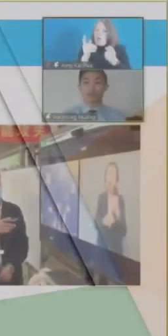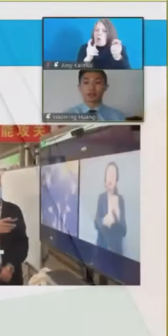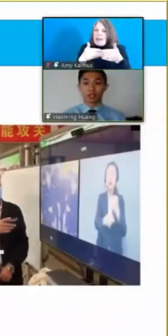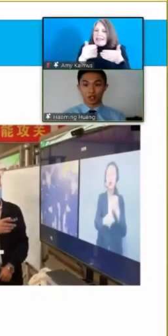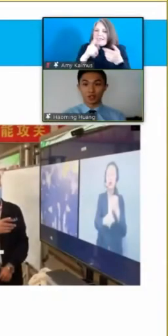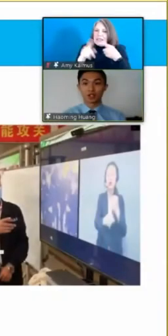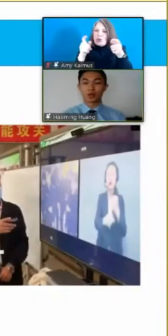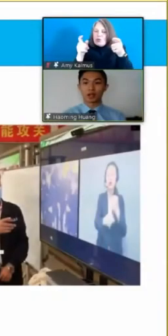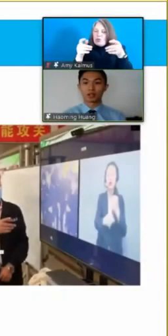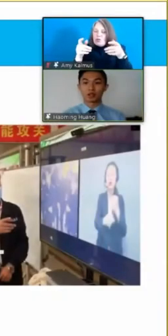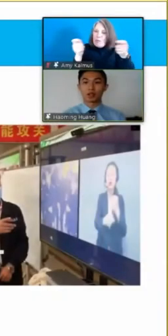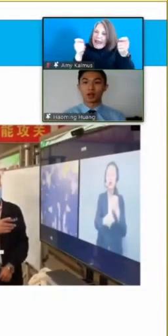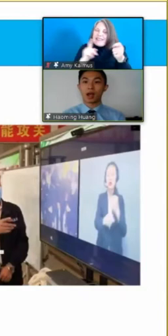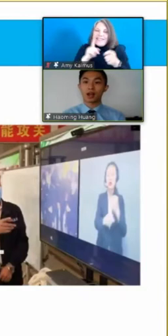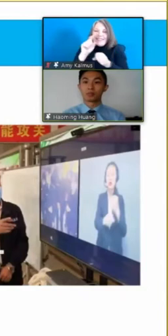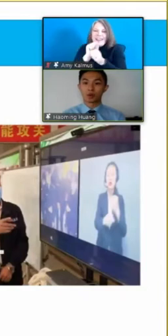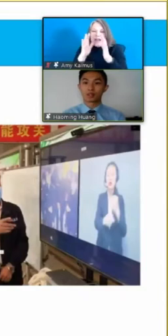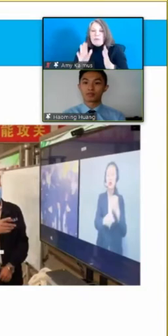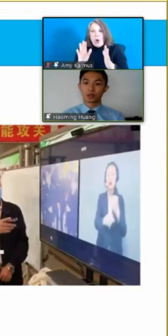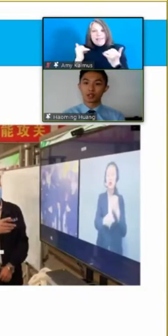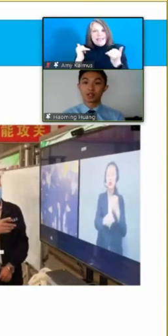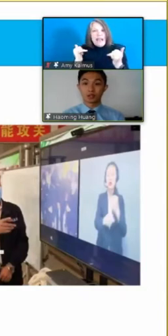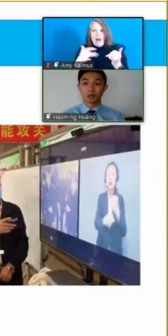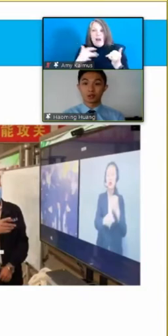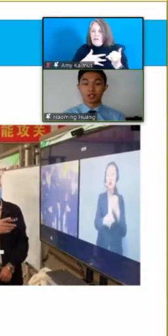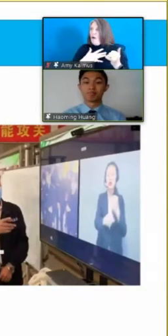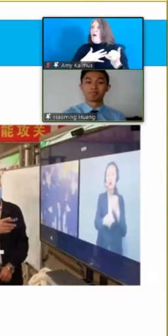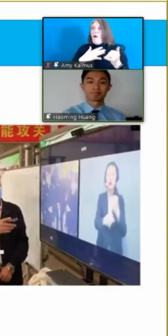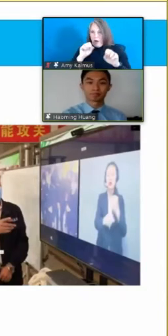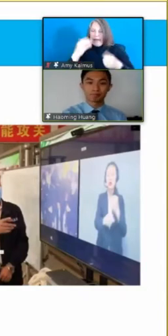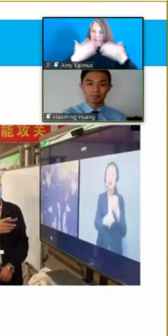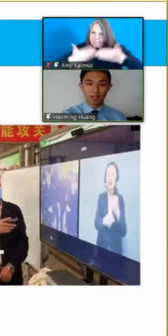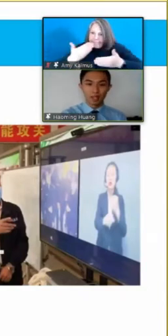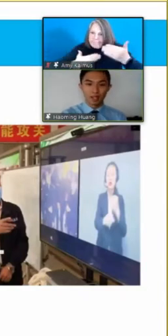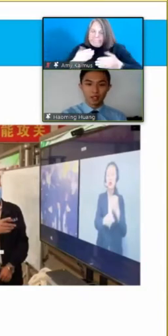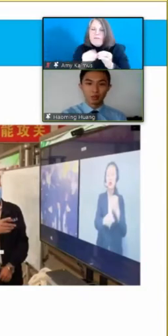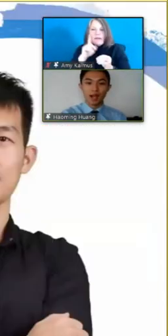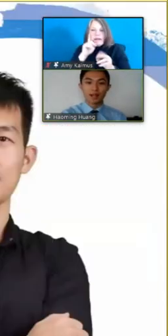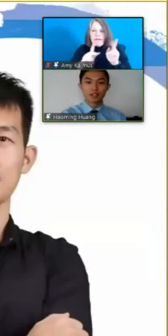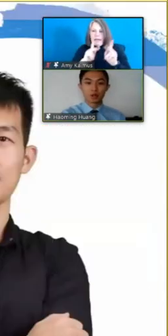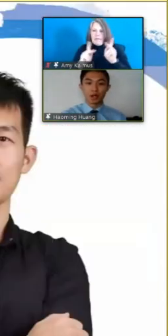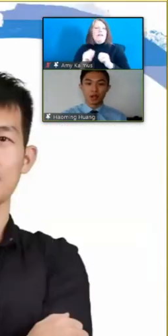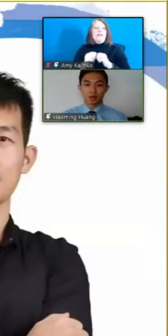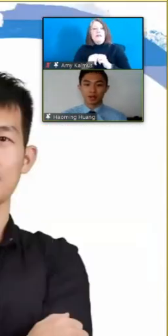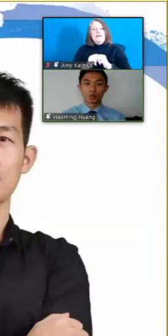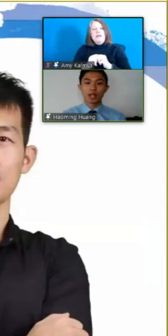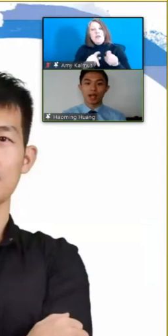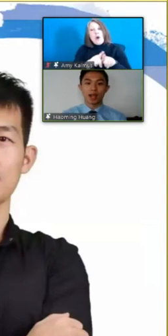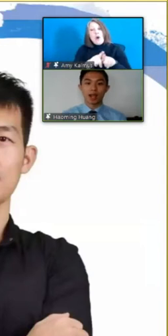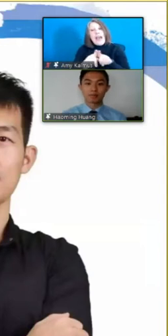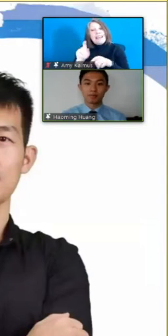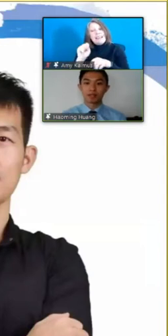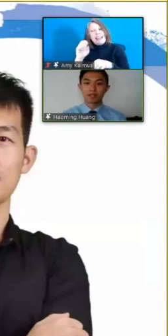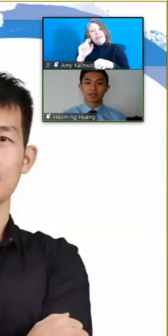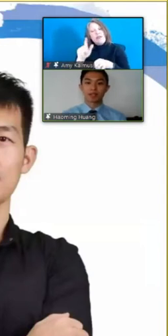And they are encouraged to hire more deaf workers in the future. So as a social enterprise, we